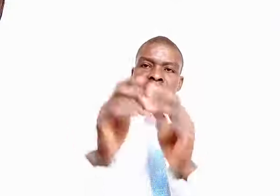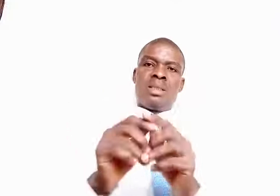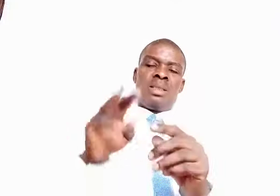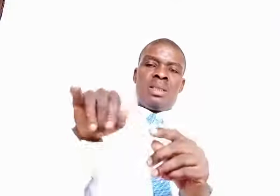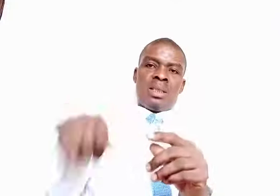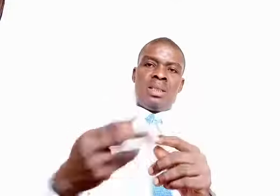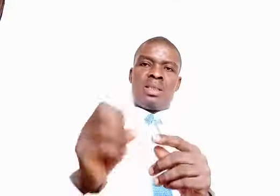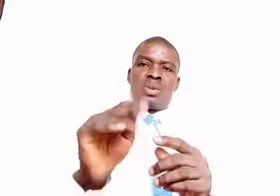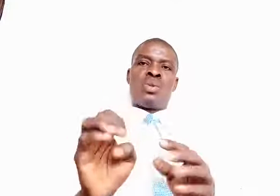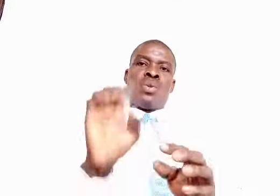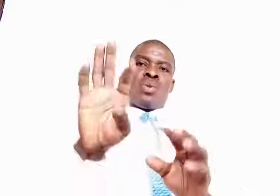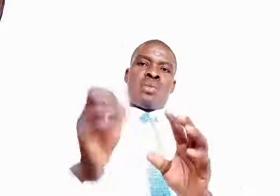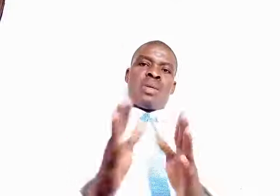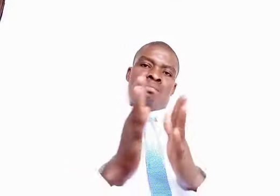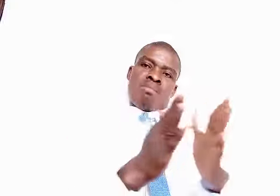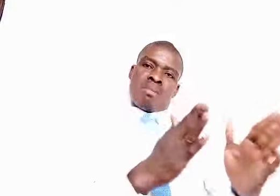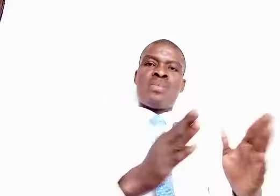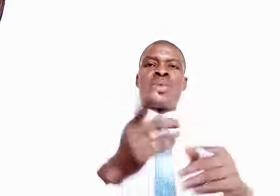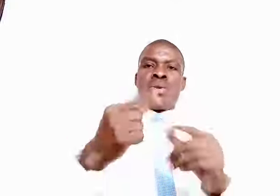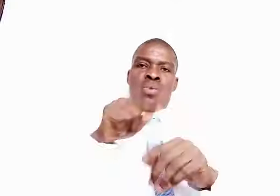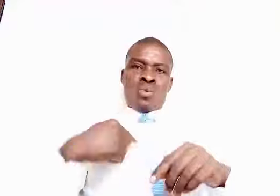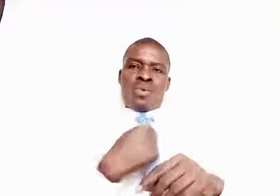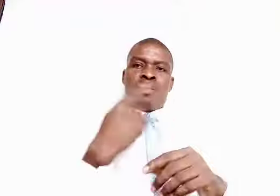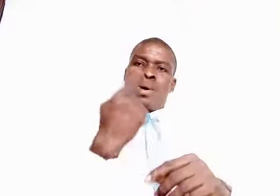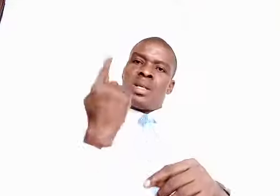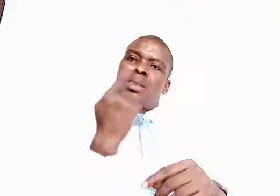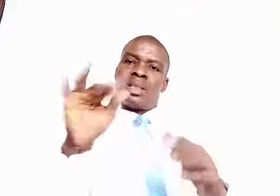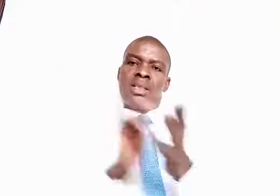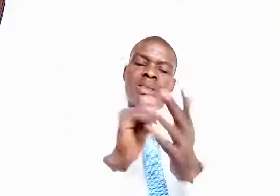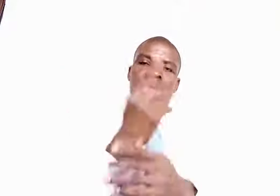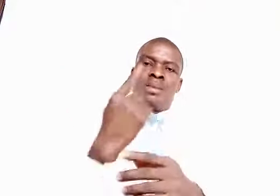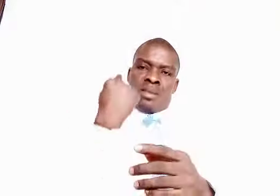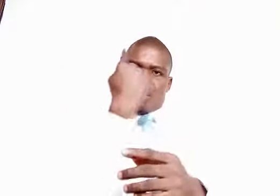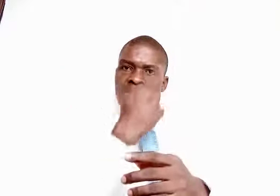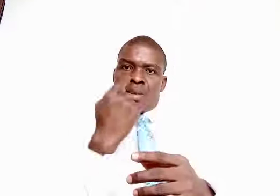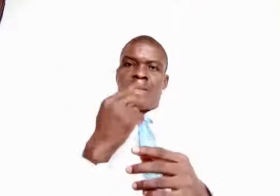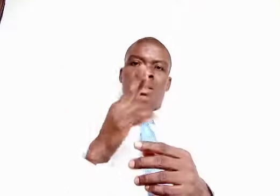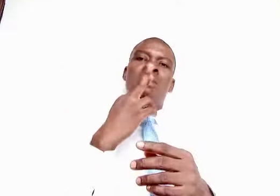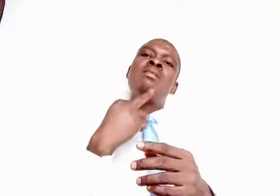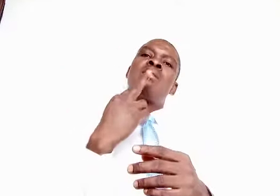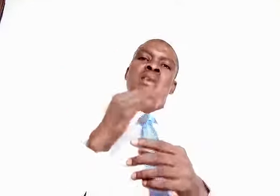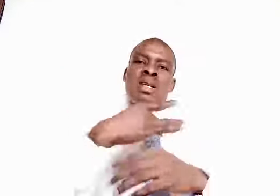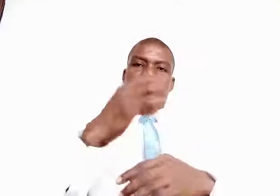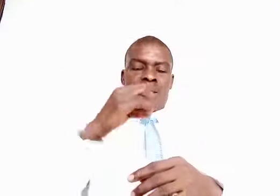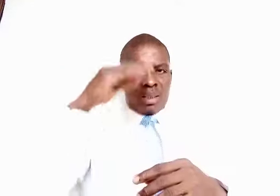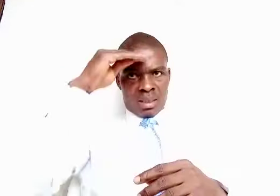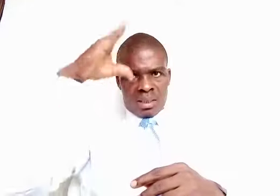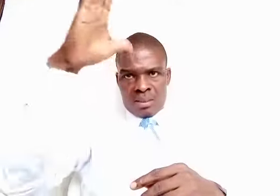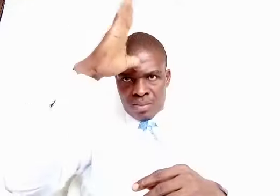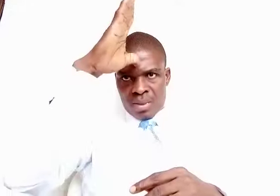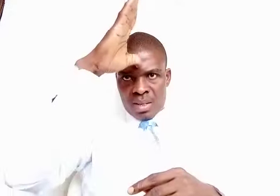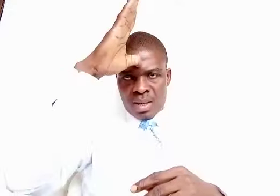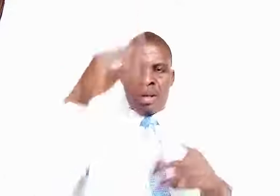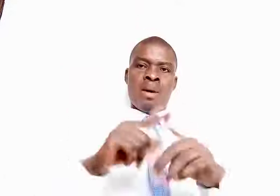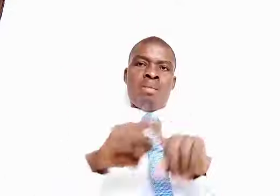comparison, we might say, his face was as red as his father's. But when we use simile, the